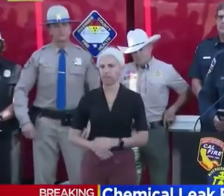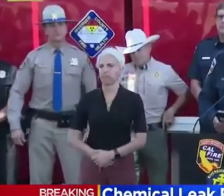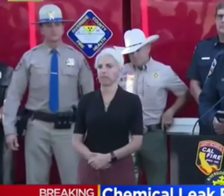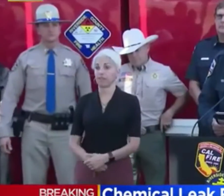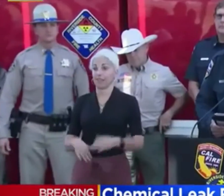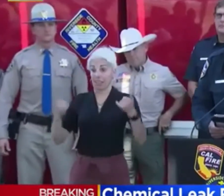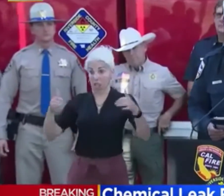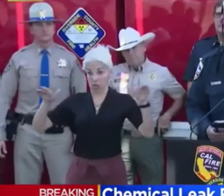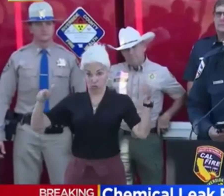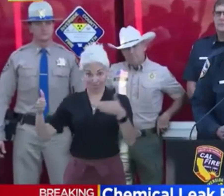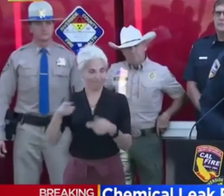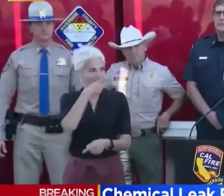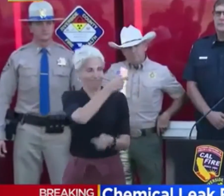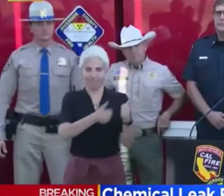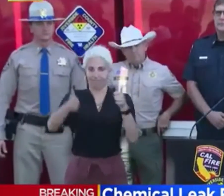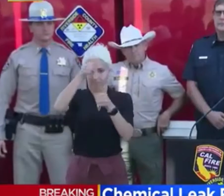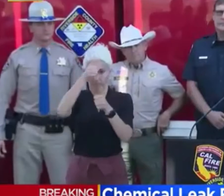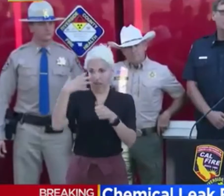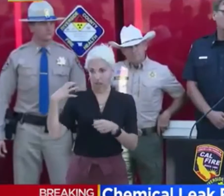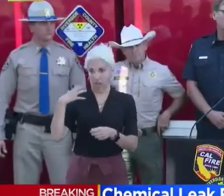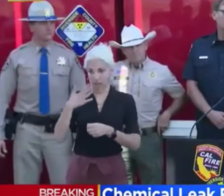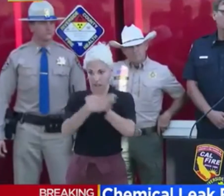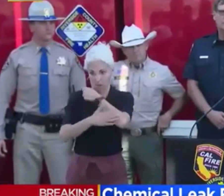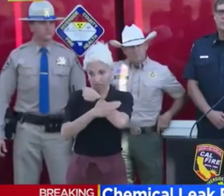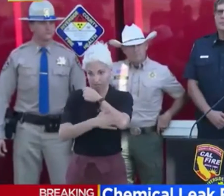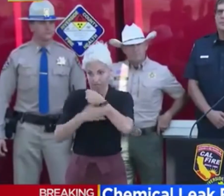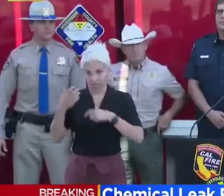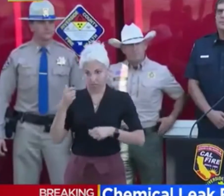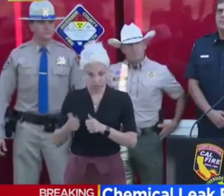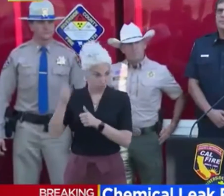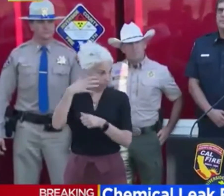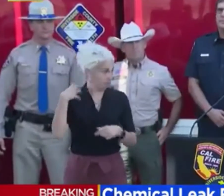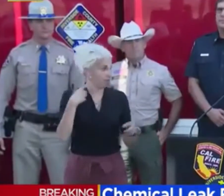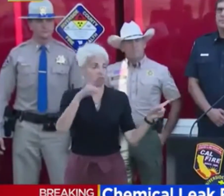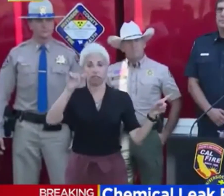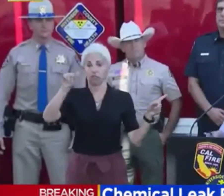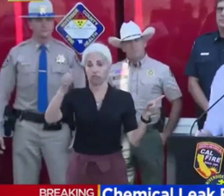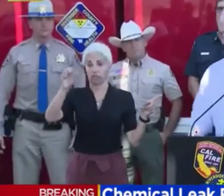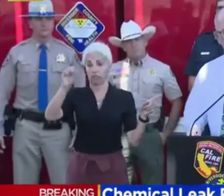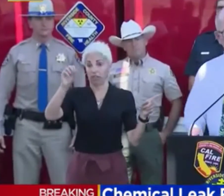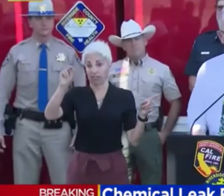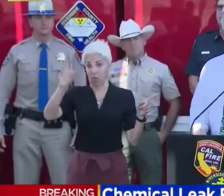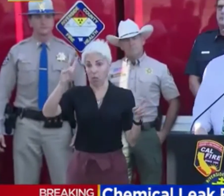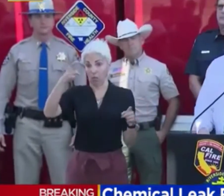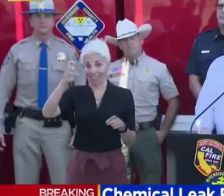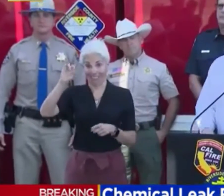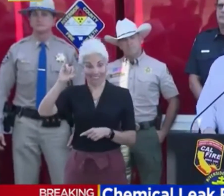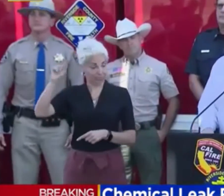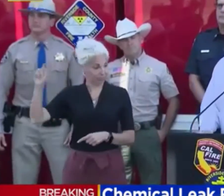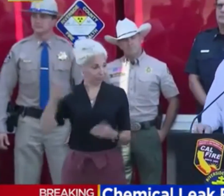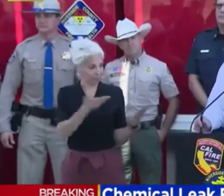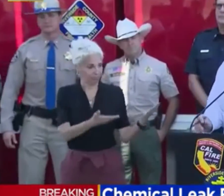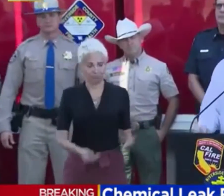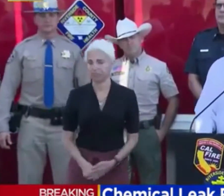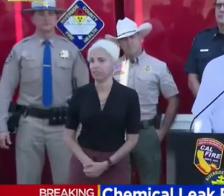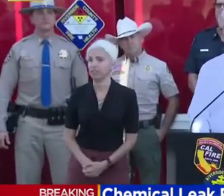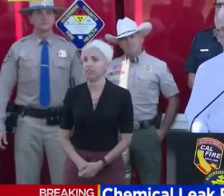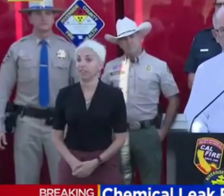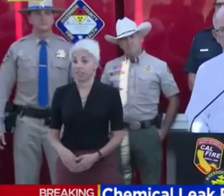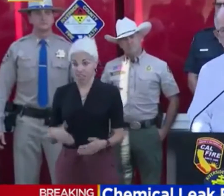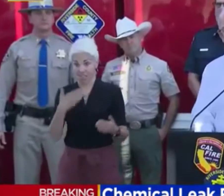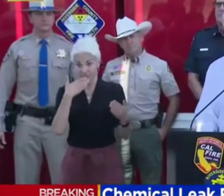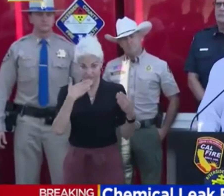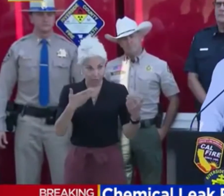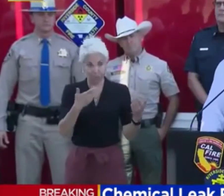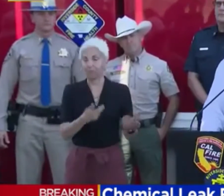the speakers. So on that note, let me go ahead and hand it off to the podium. Thank you, Richard, and thank